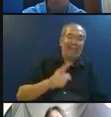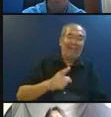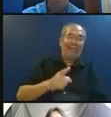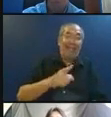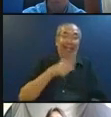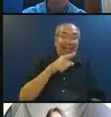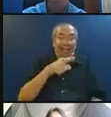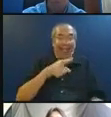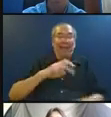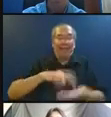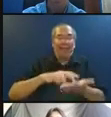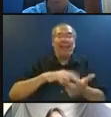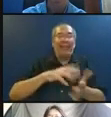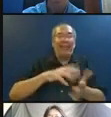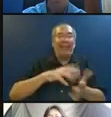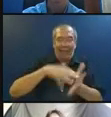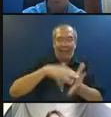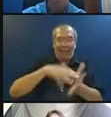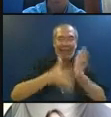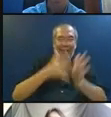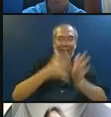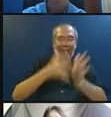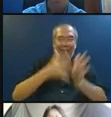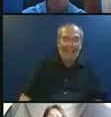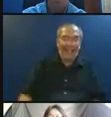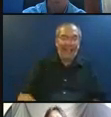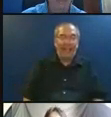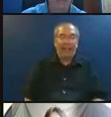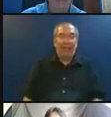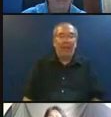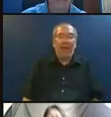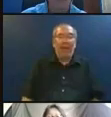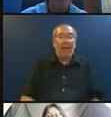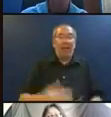So basically, my second part, I will talk about communication for the deaf.